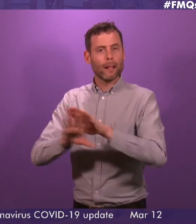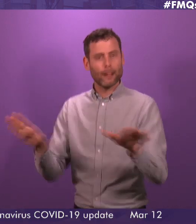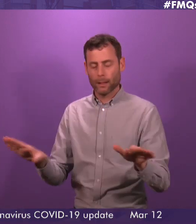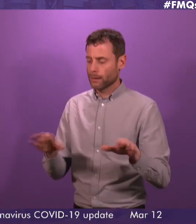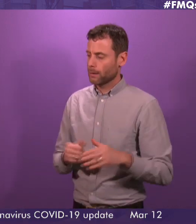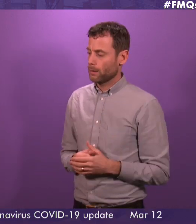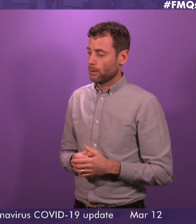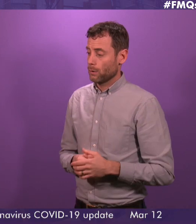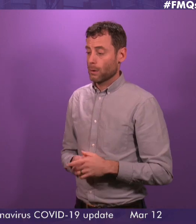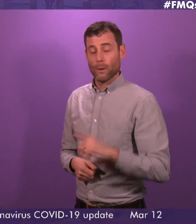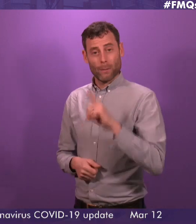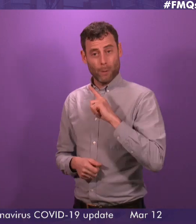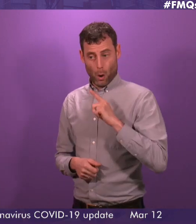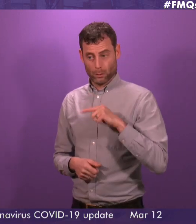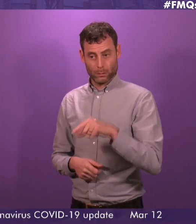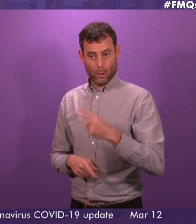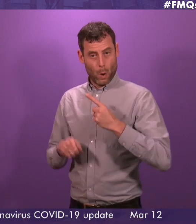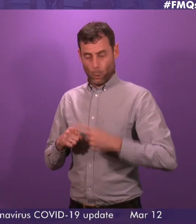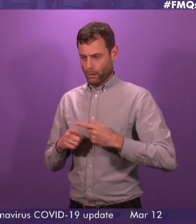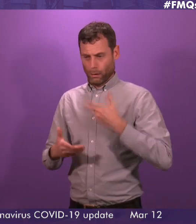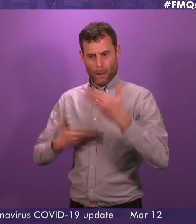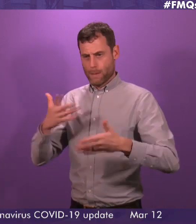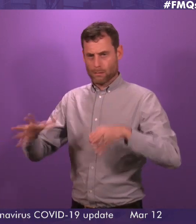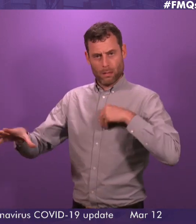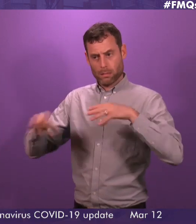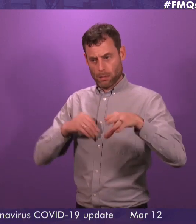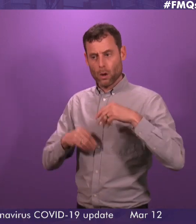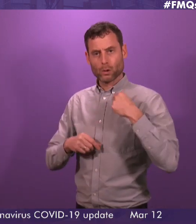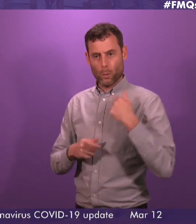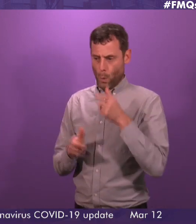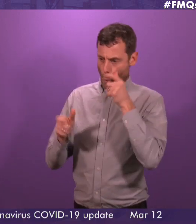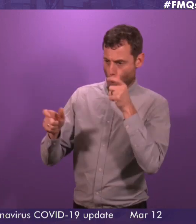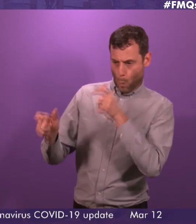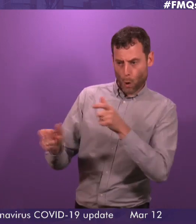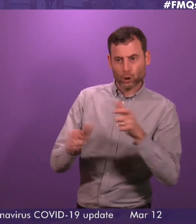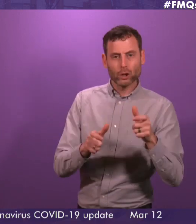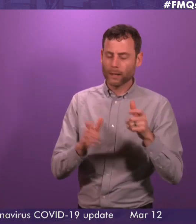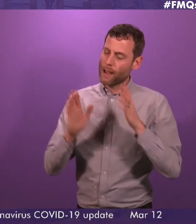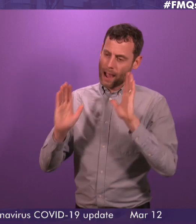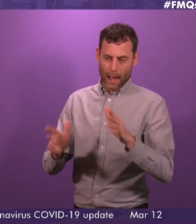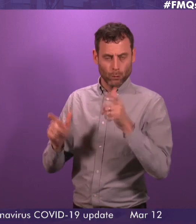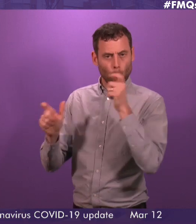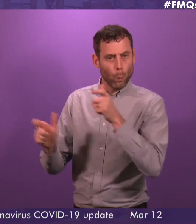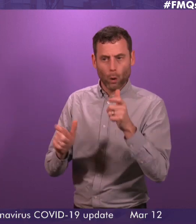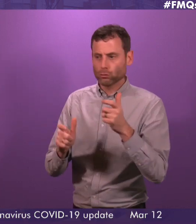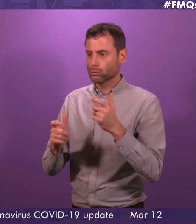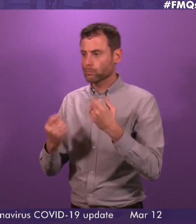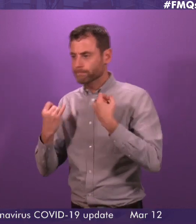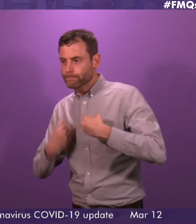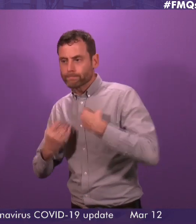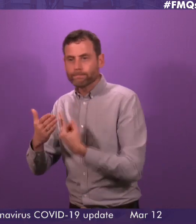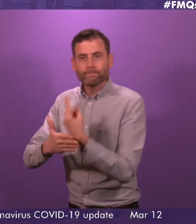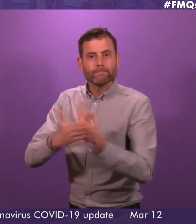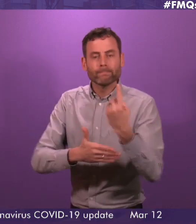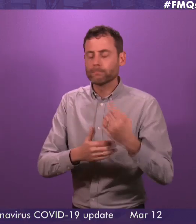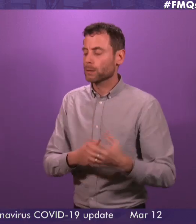developing situation, and the corporate body, with officials, will be closely monitoring developments on a daily basis. Today, we have considered carefully